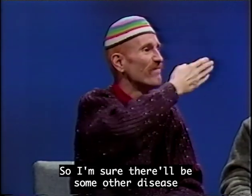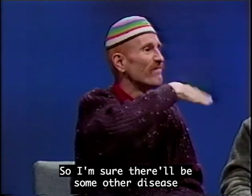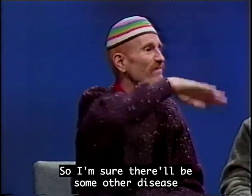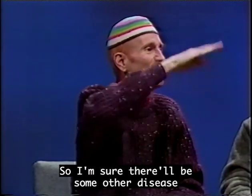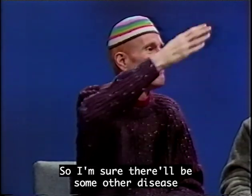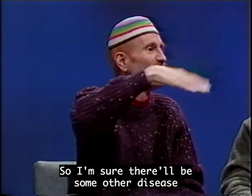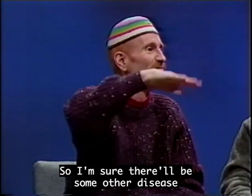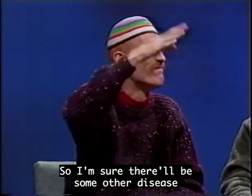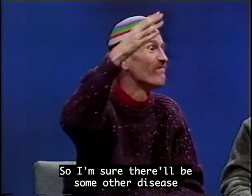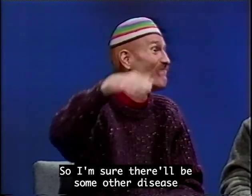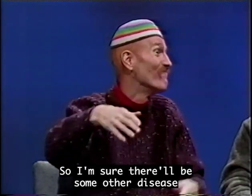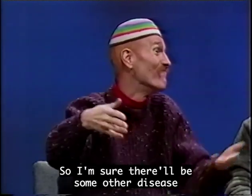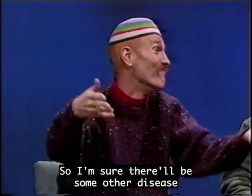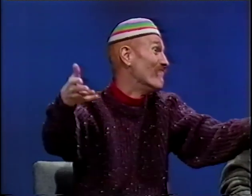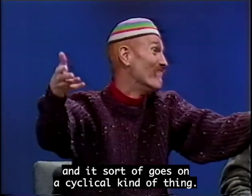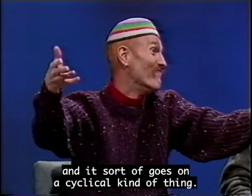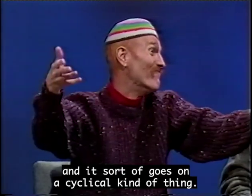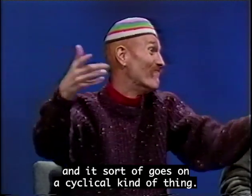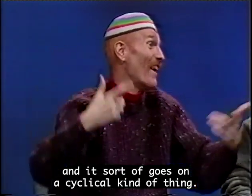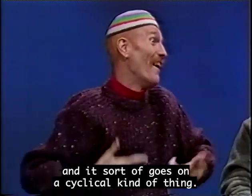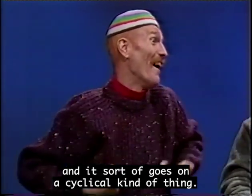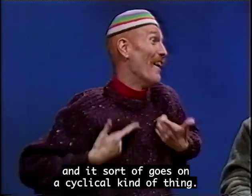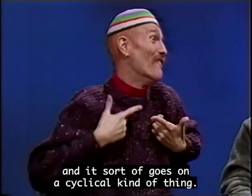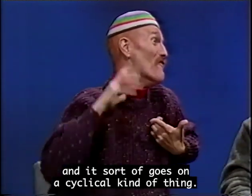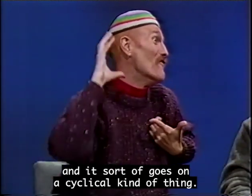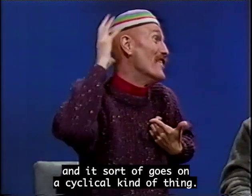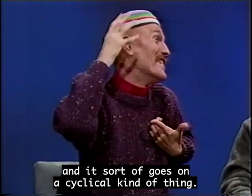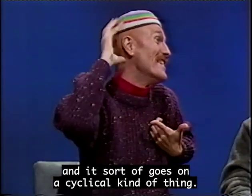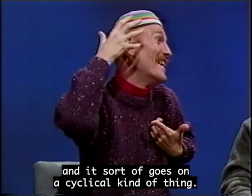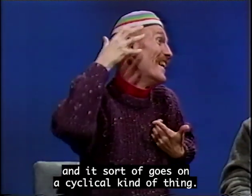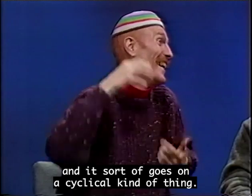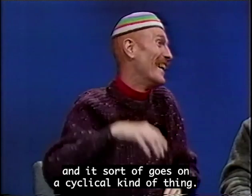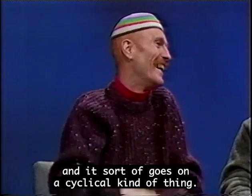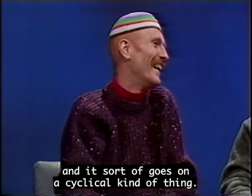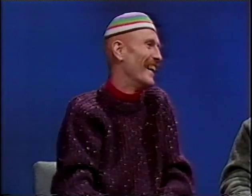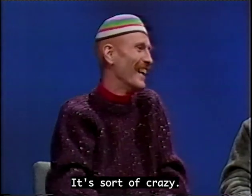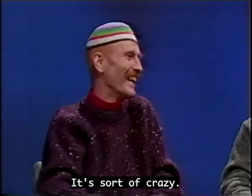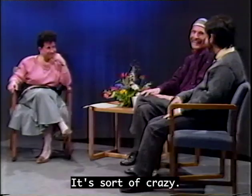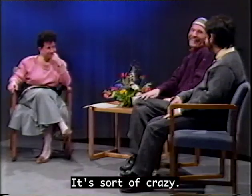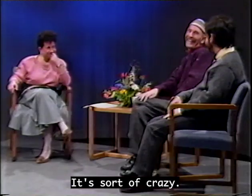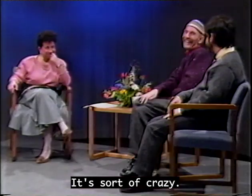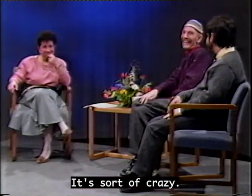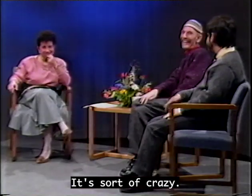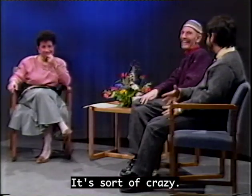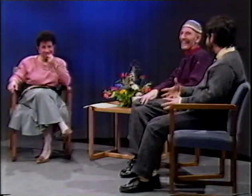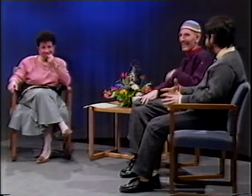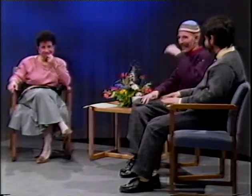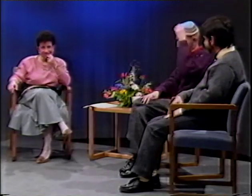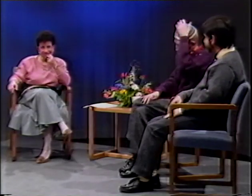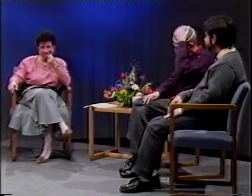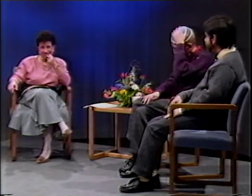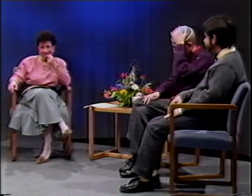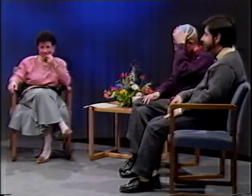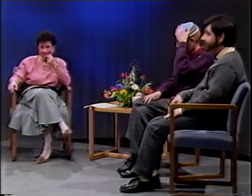other disease, and it sort of goes on a cyclical kind of thing. It's sort of crazy.